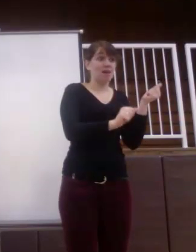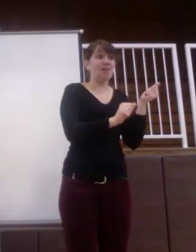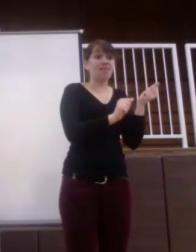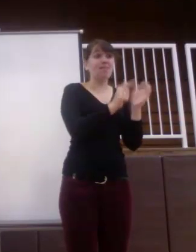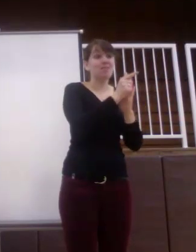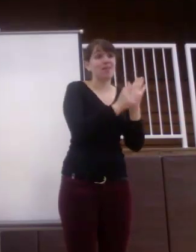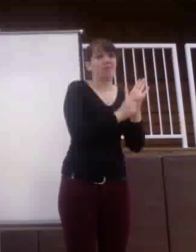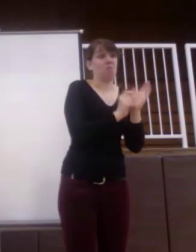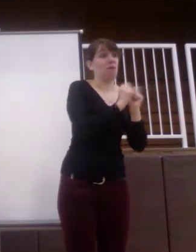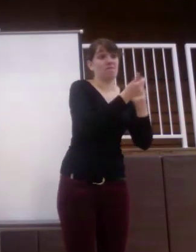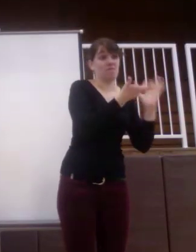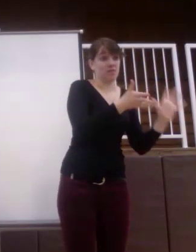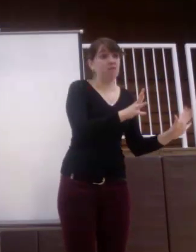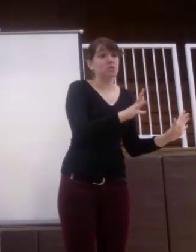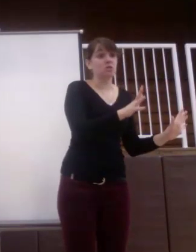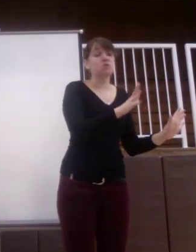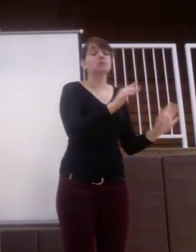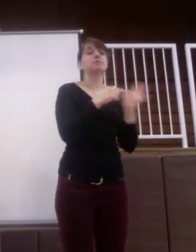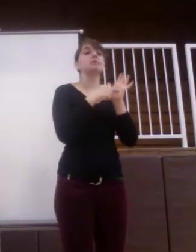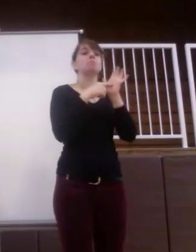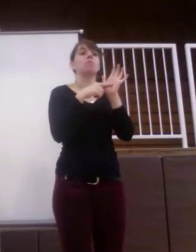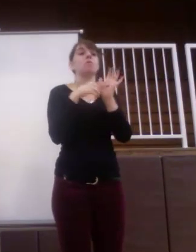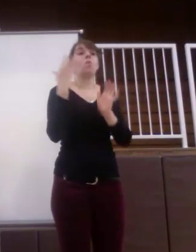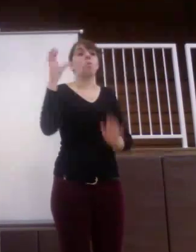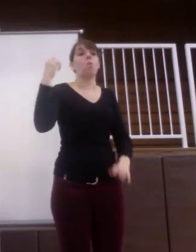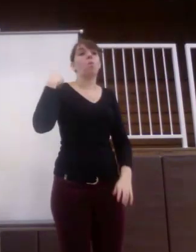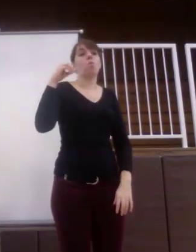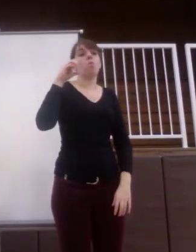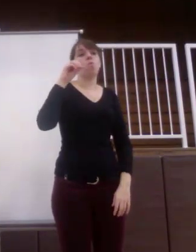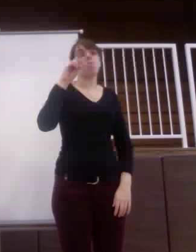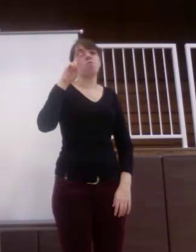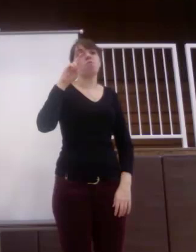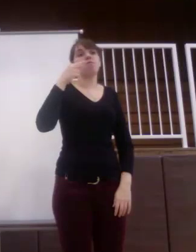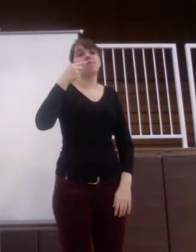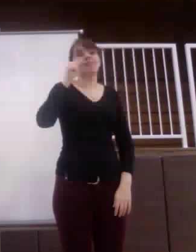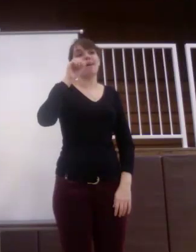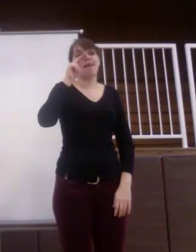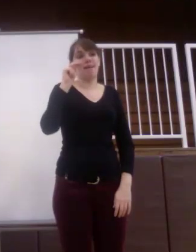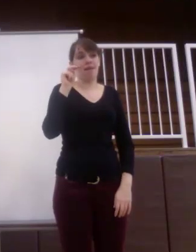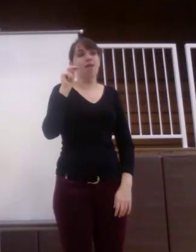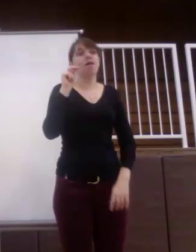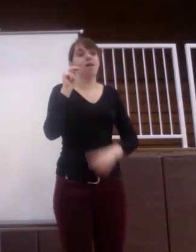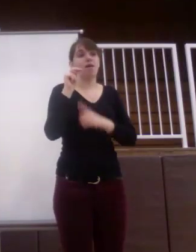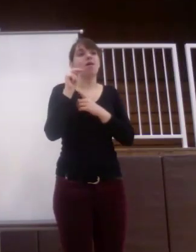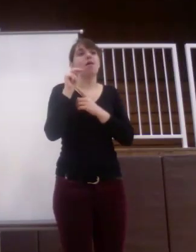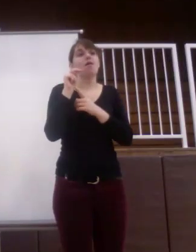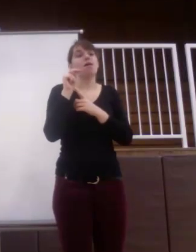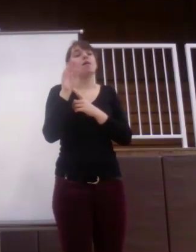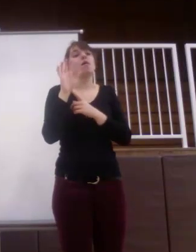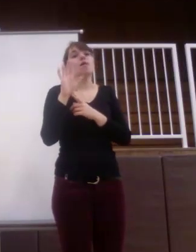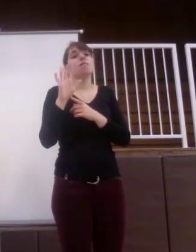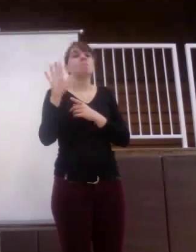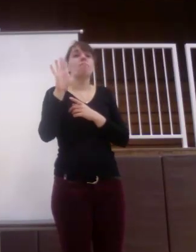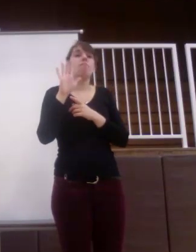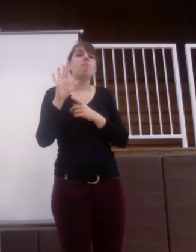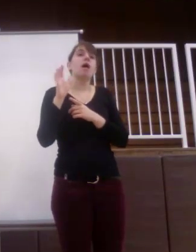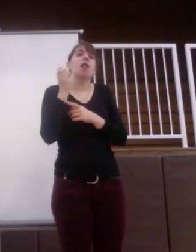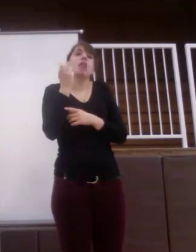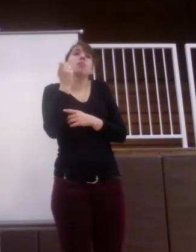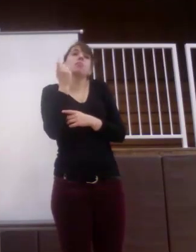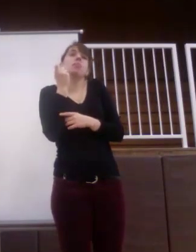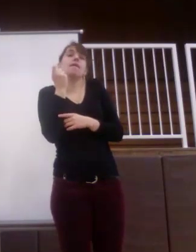For example, in Oregon, only about 11% of patients choose assisted